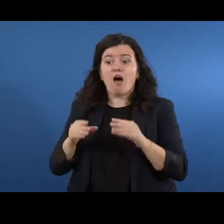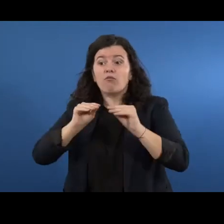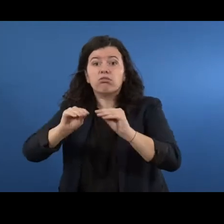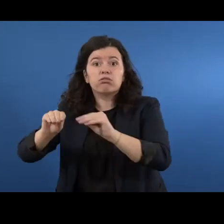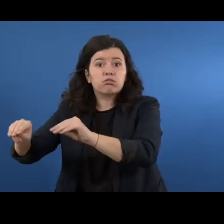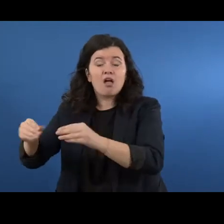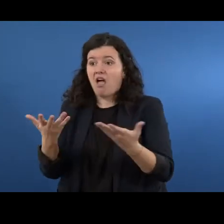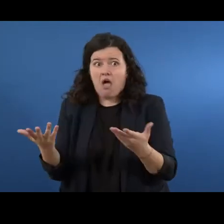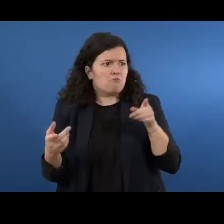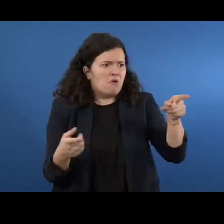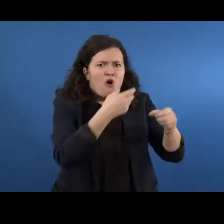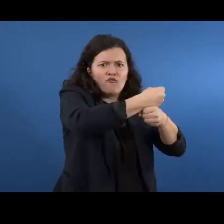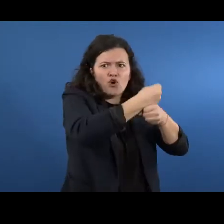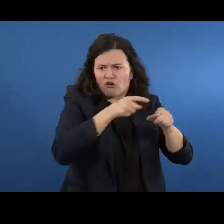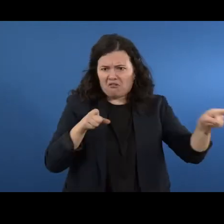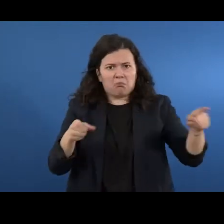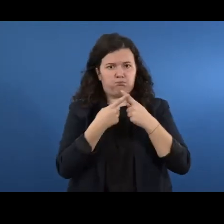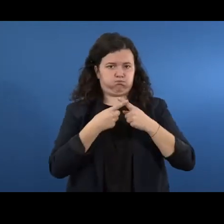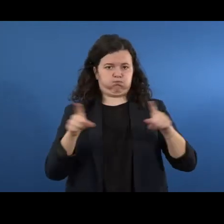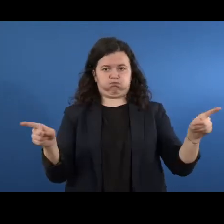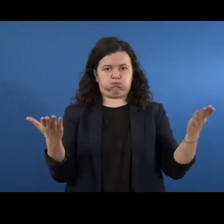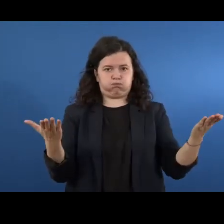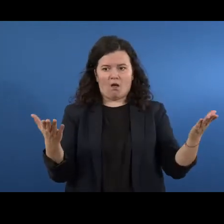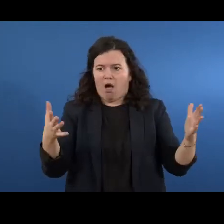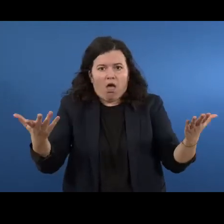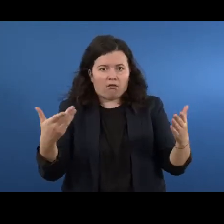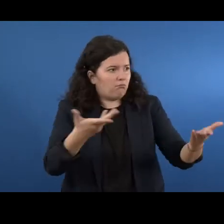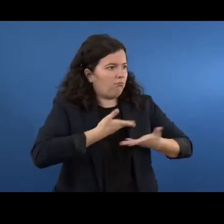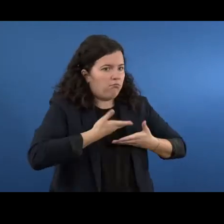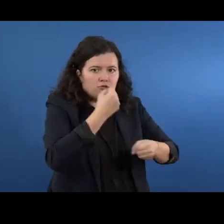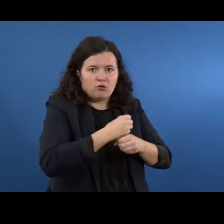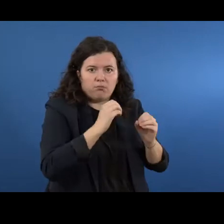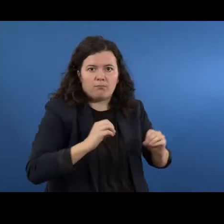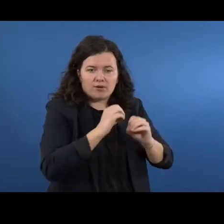emerging demands on digital skills from industries and companies. So